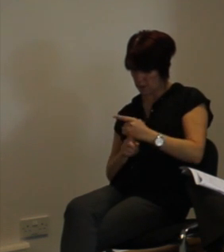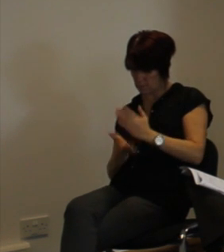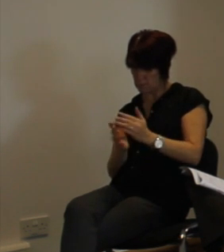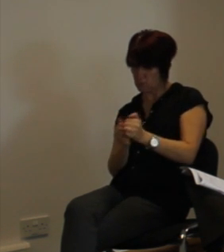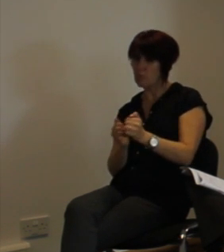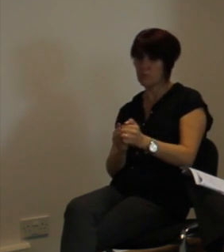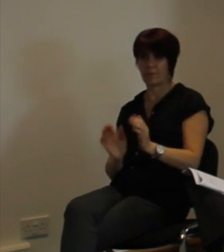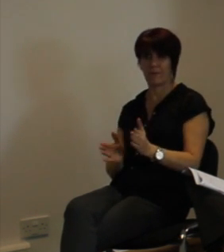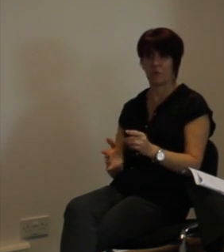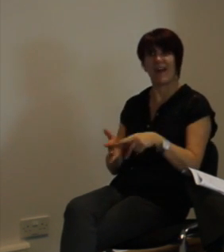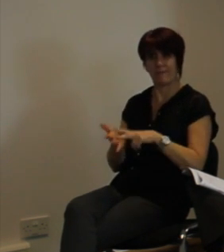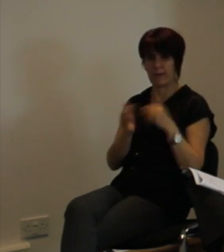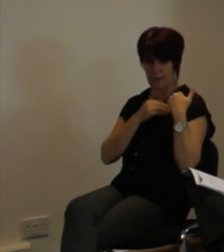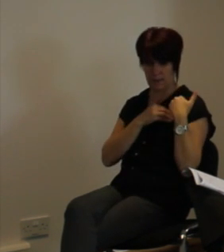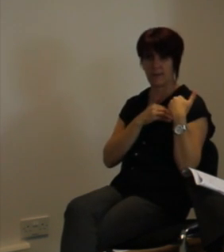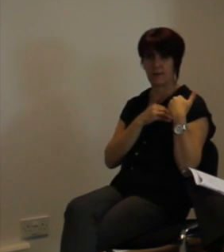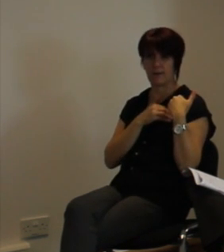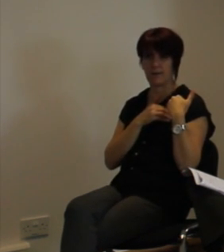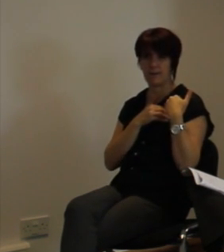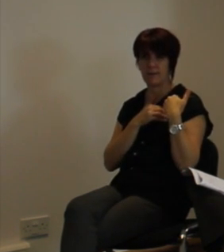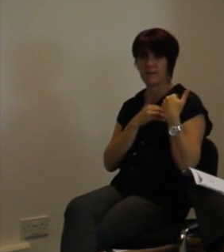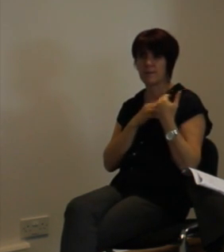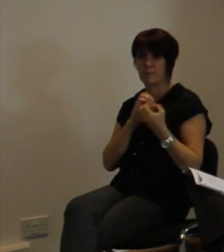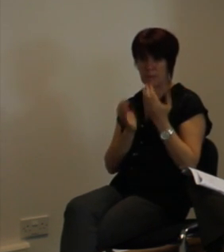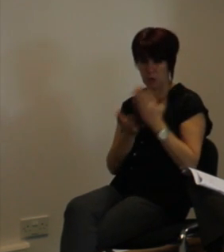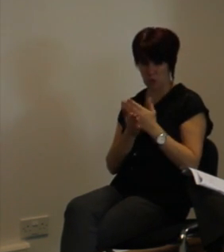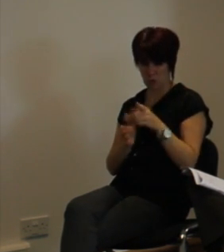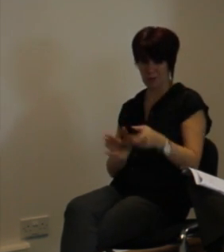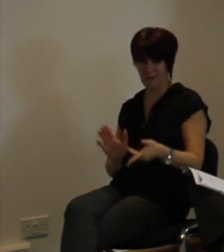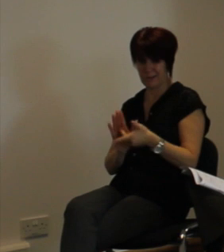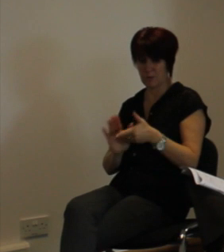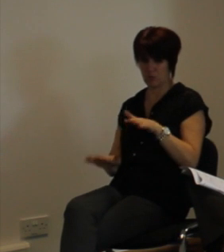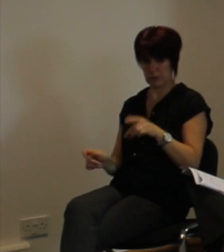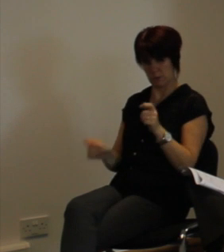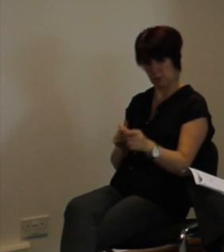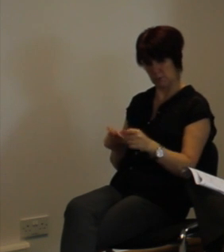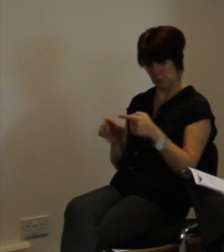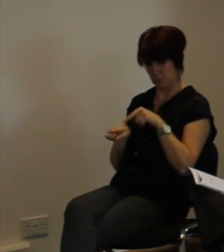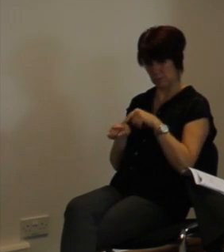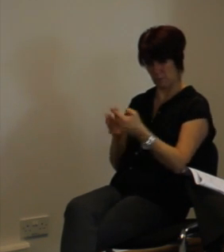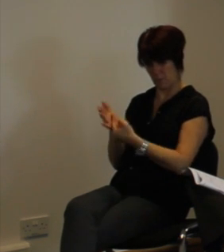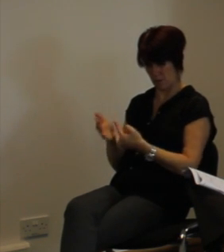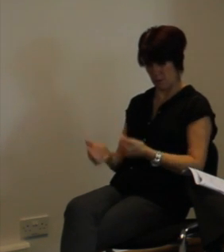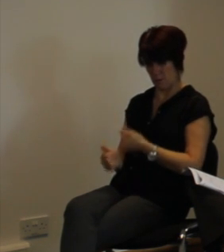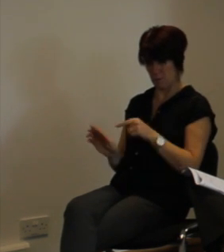any impacts on quality. It should ensure the coherence of your application of reasonable adjustments.